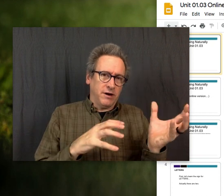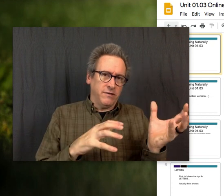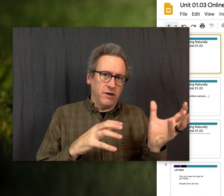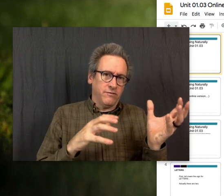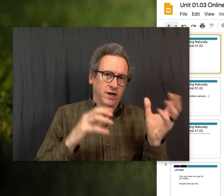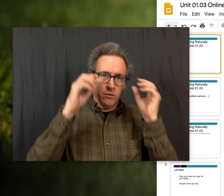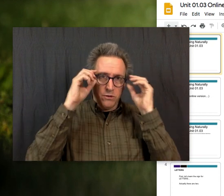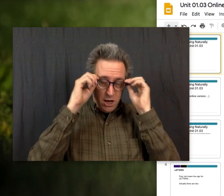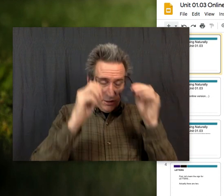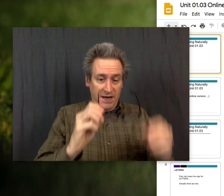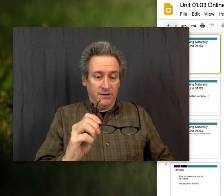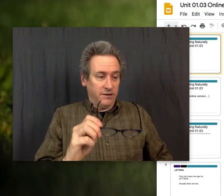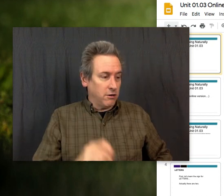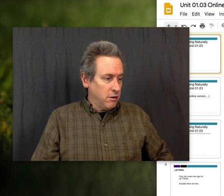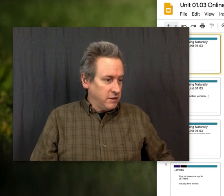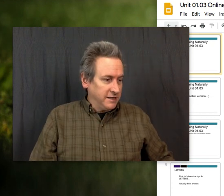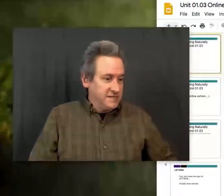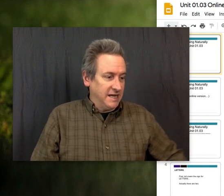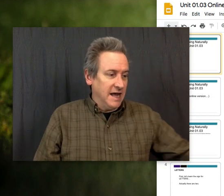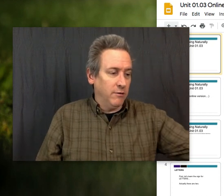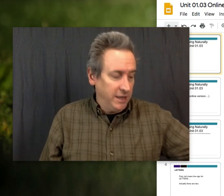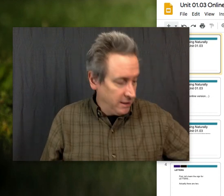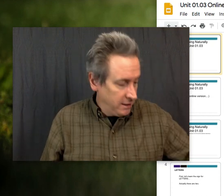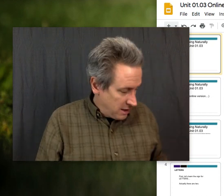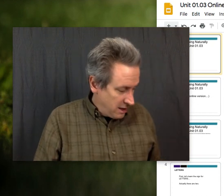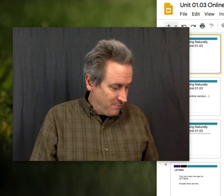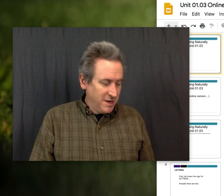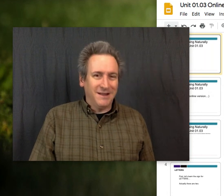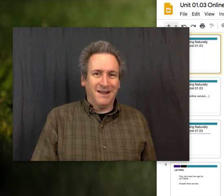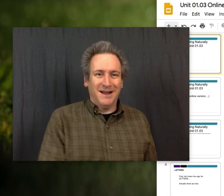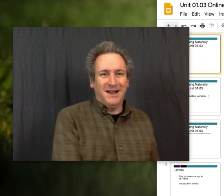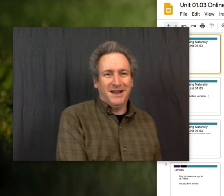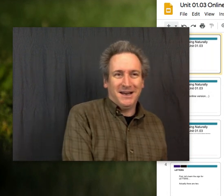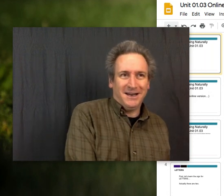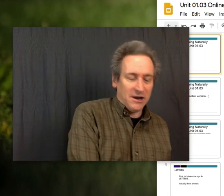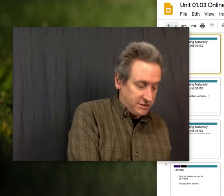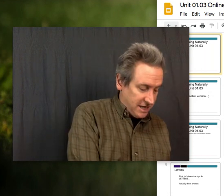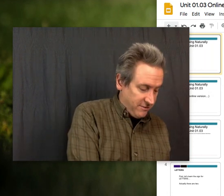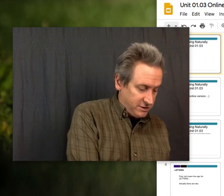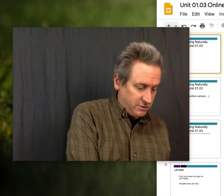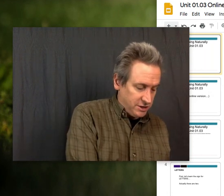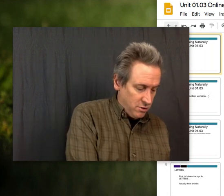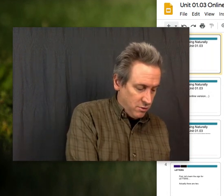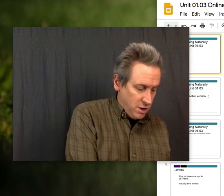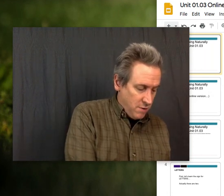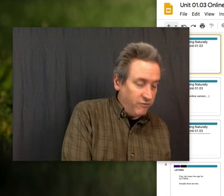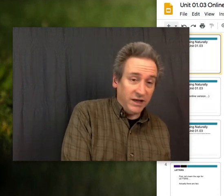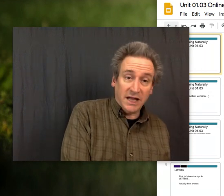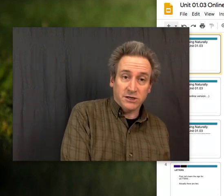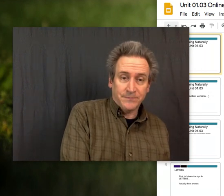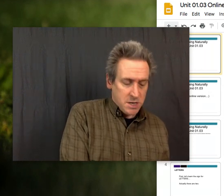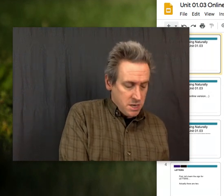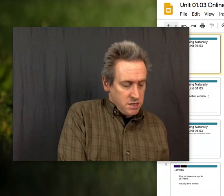I've compared in the other video the idea that there are like sticky outy um, uh, letters, and there's also